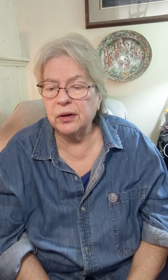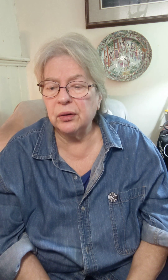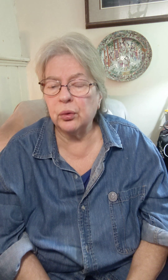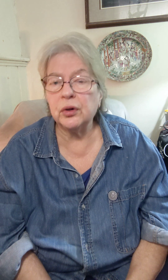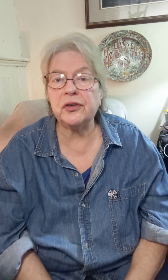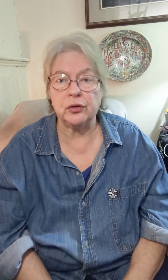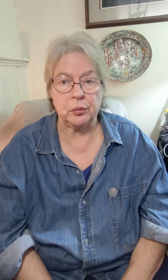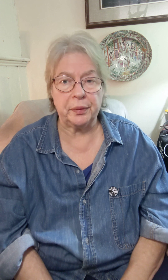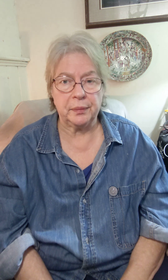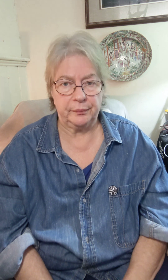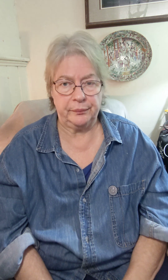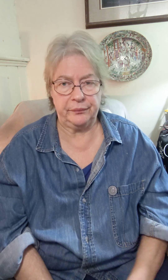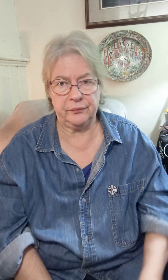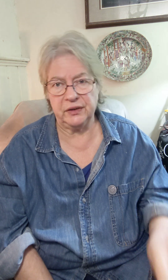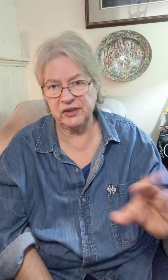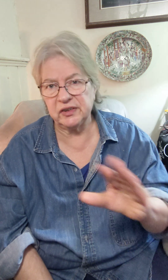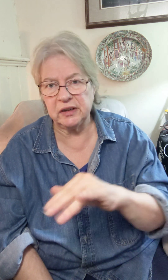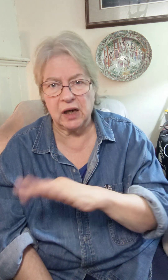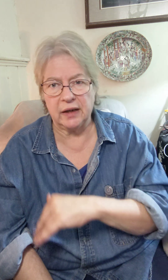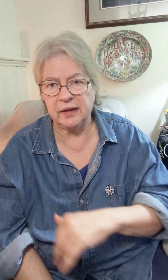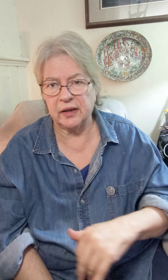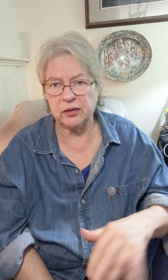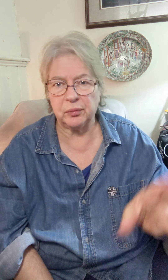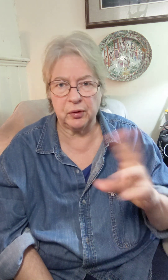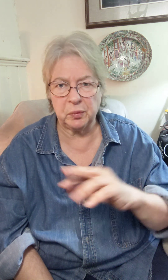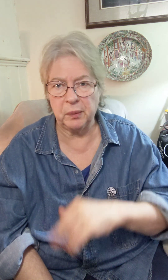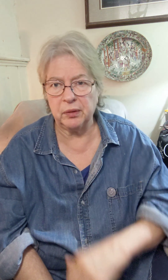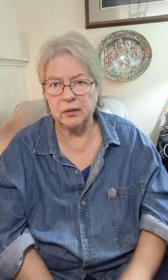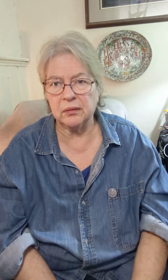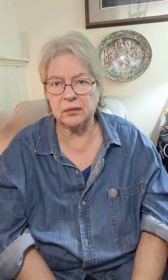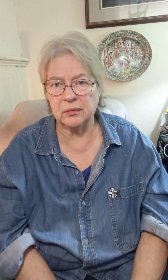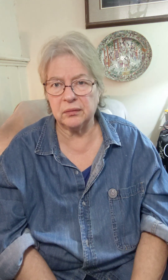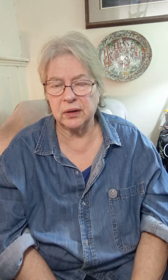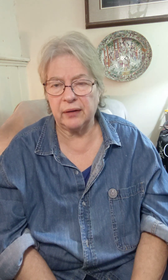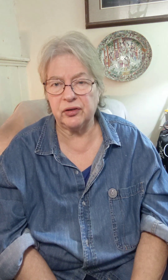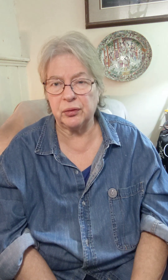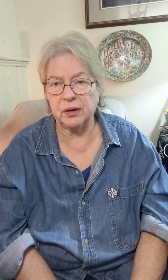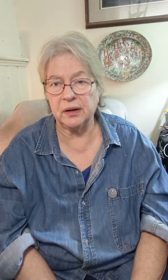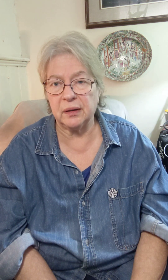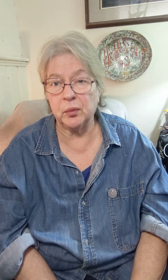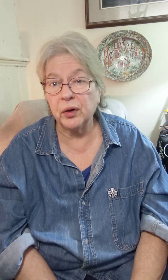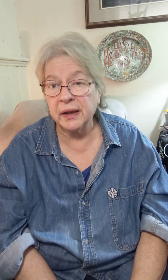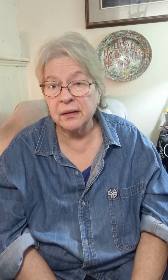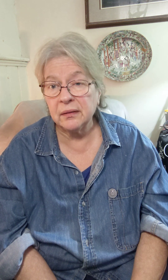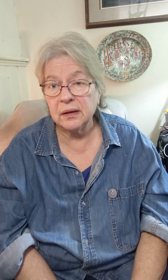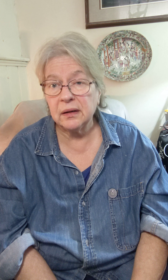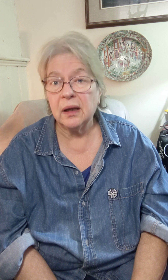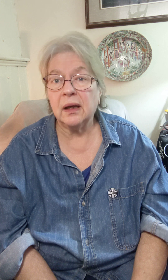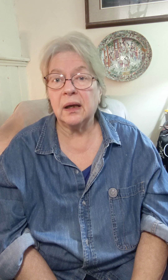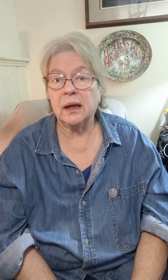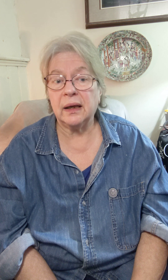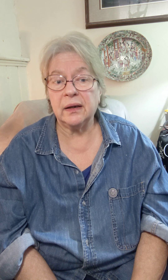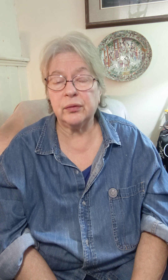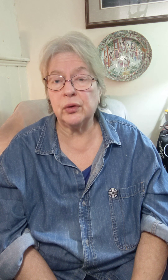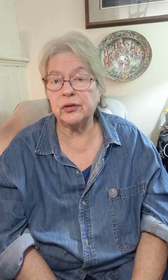Cereal or soup. This is in context. Most people have cereal in the morning, and of course